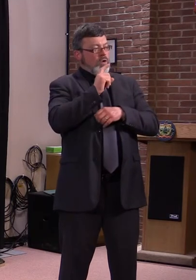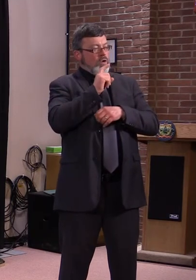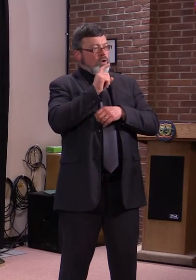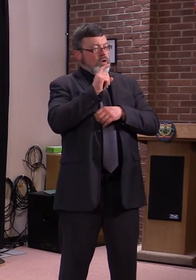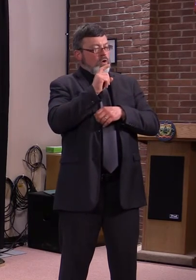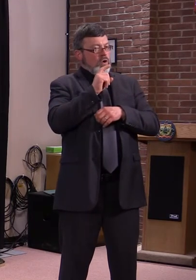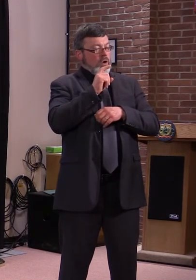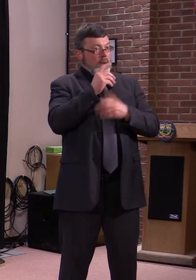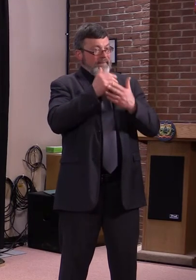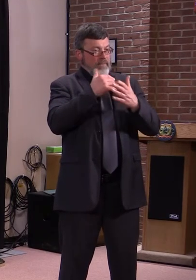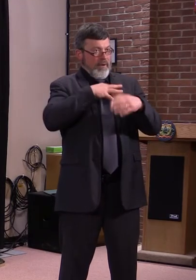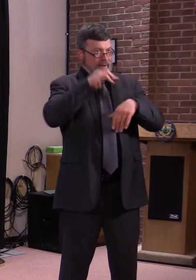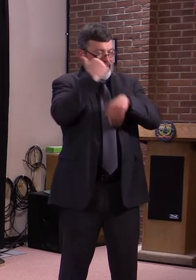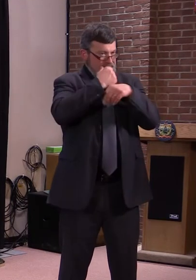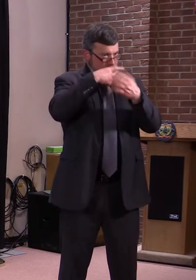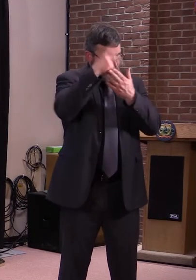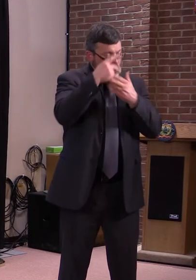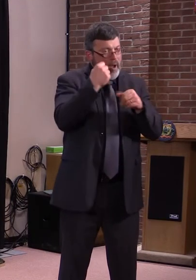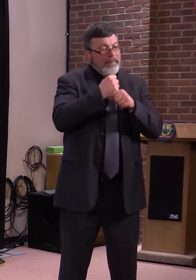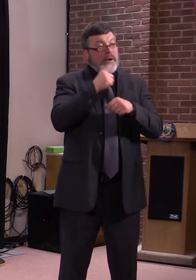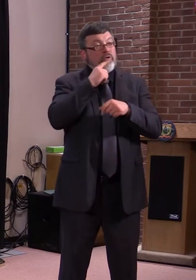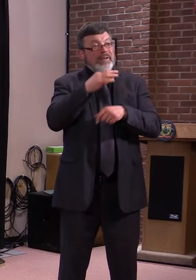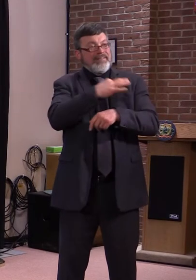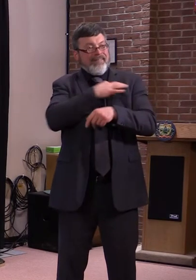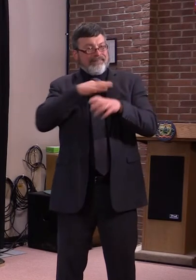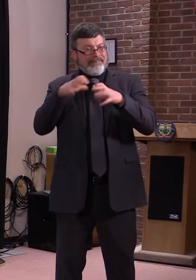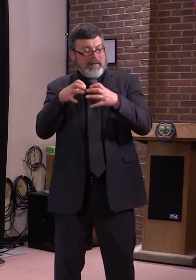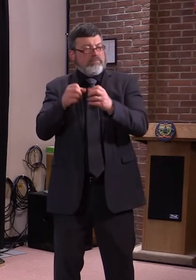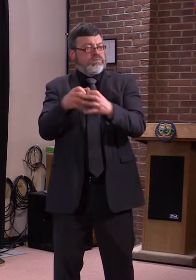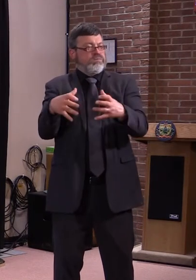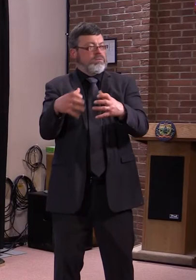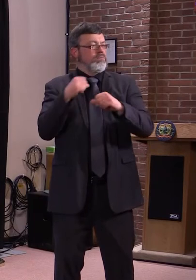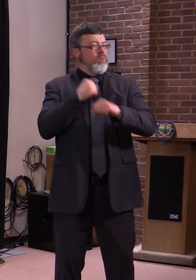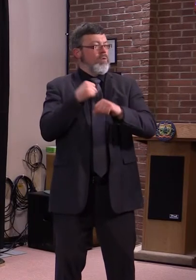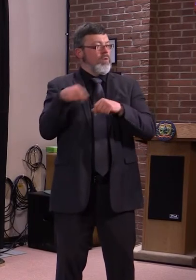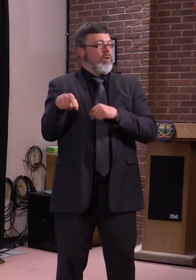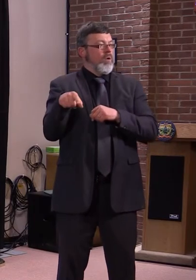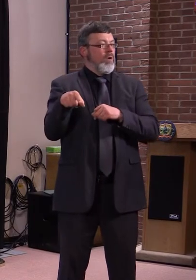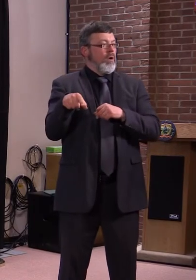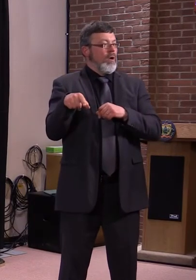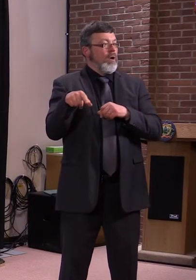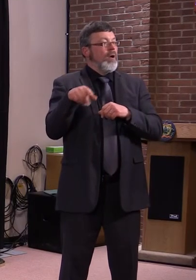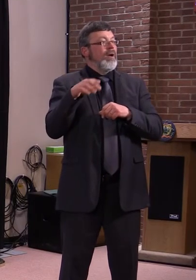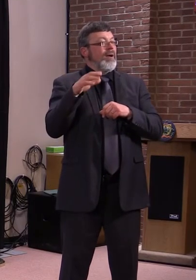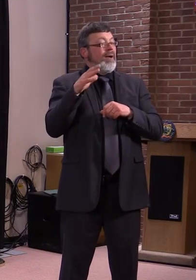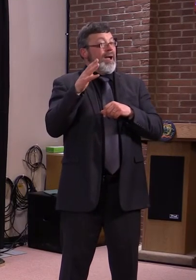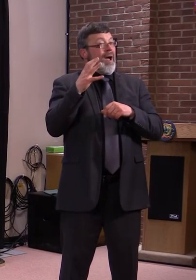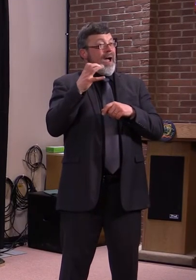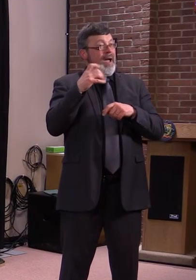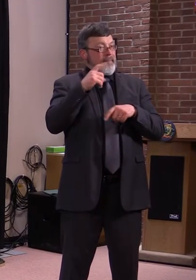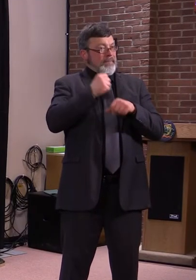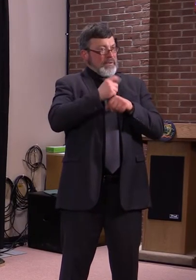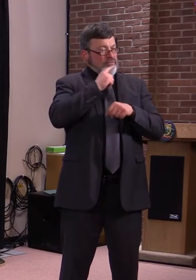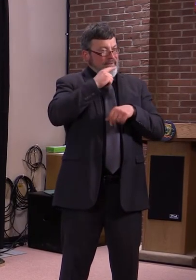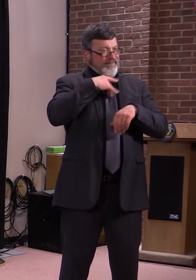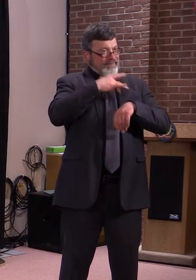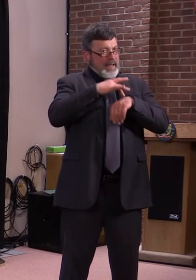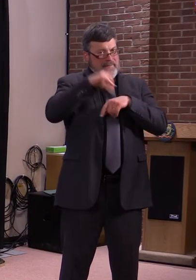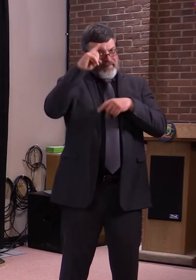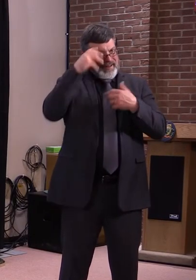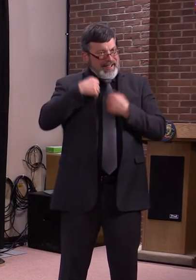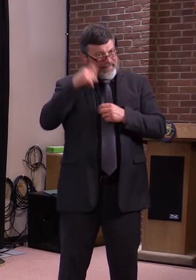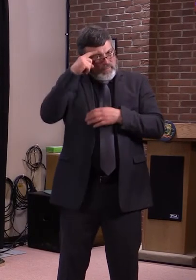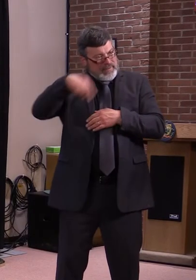the mental health care that they receive, including continuing to support the peer-to-peer